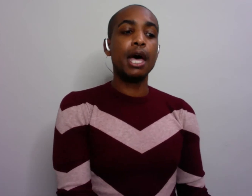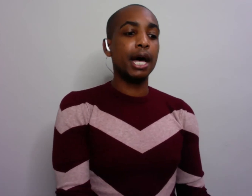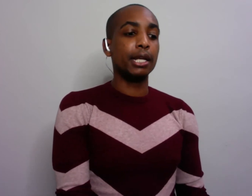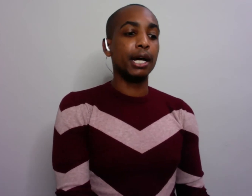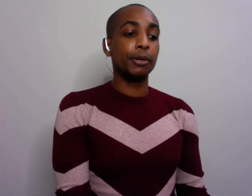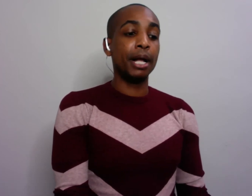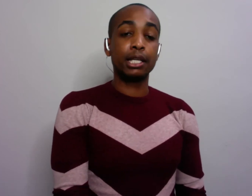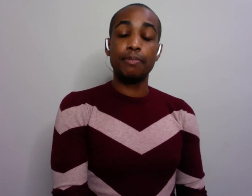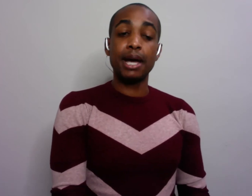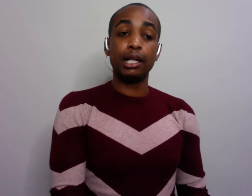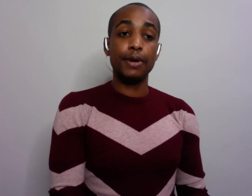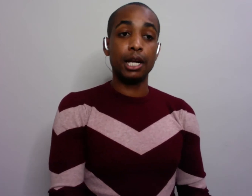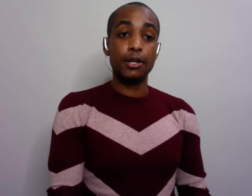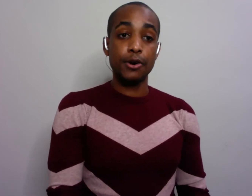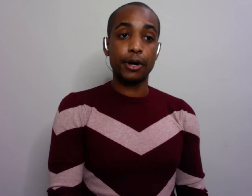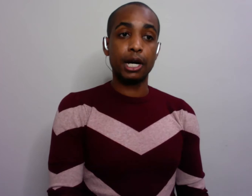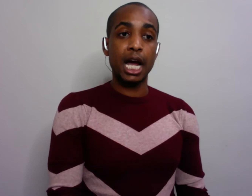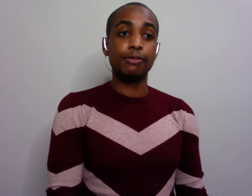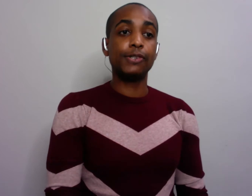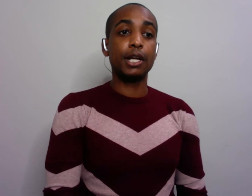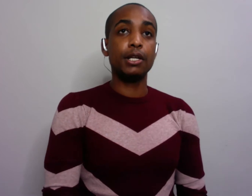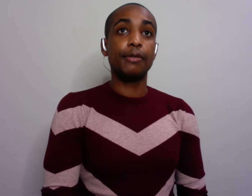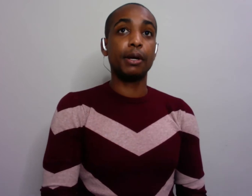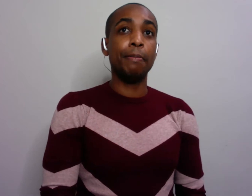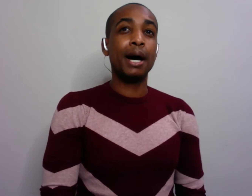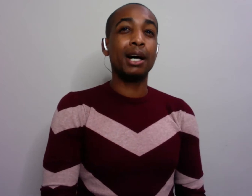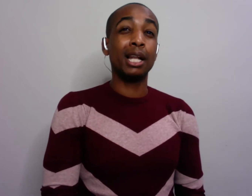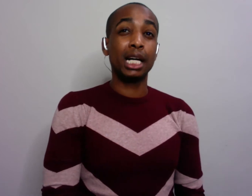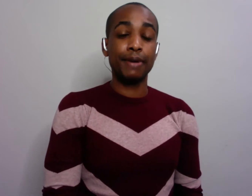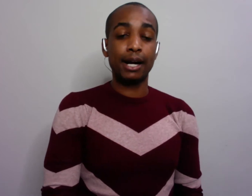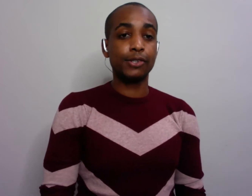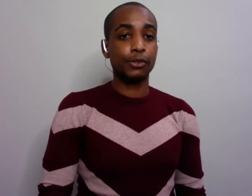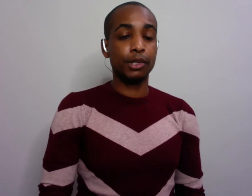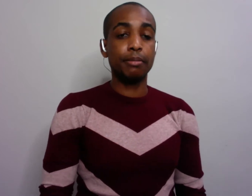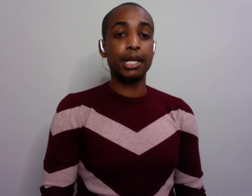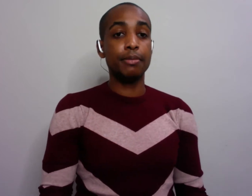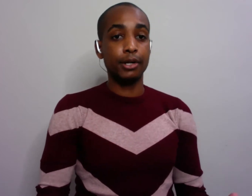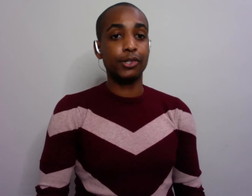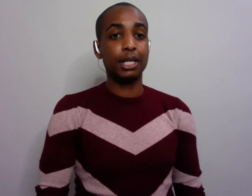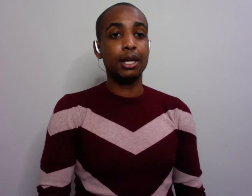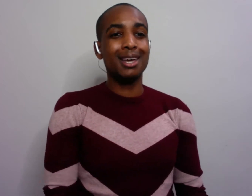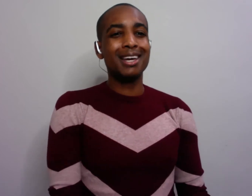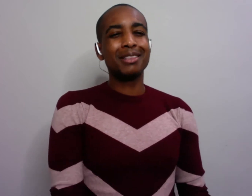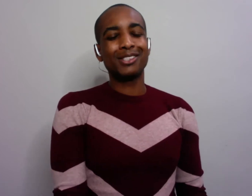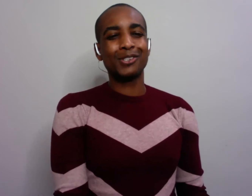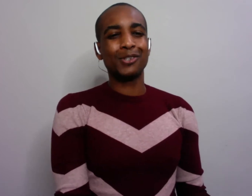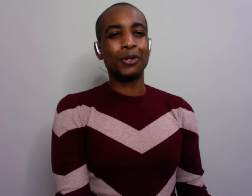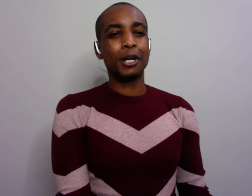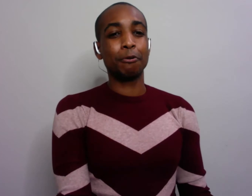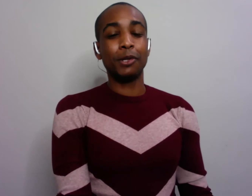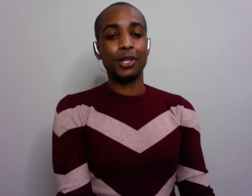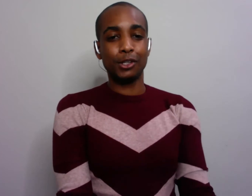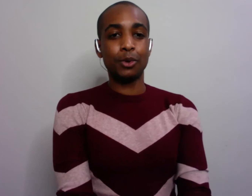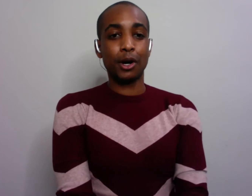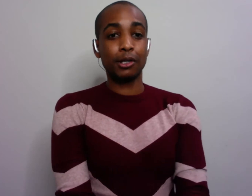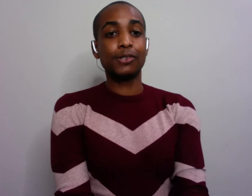access. And as a Black gay man living in New York, I have seen nothing but a lack of access within my community. That's also clear